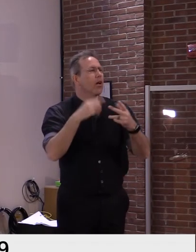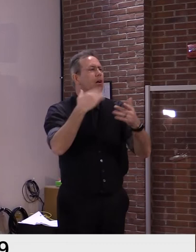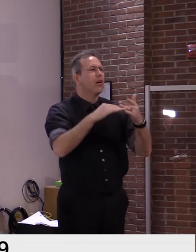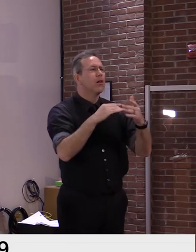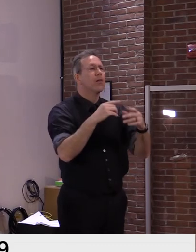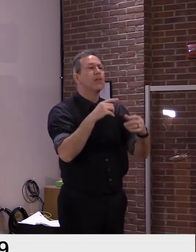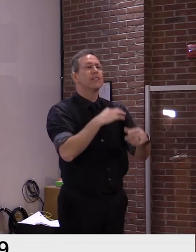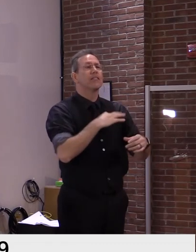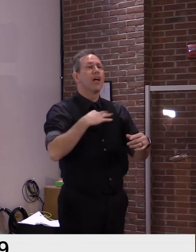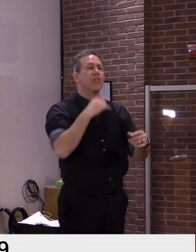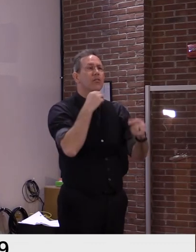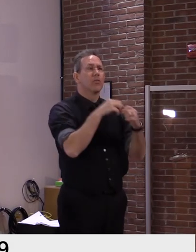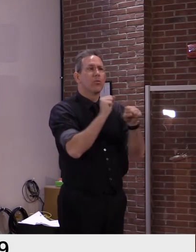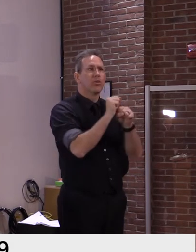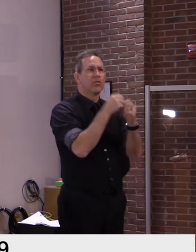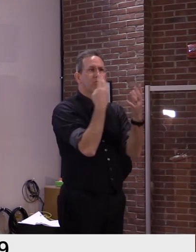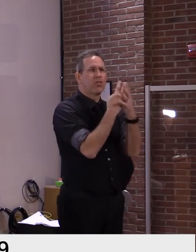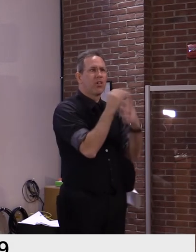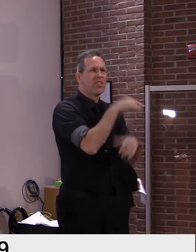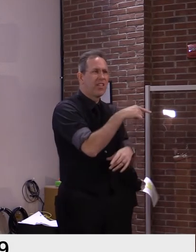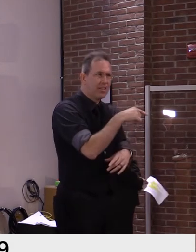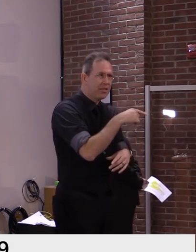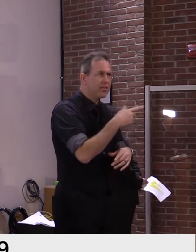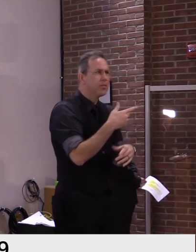Okay. That's good to know.